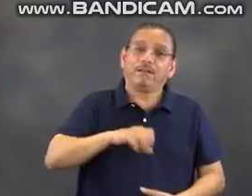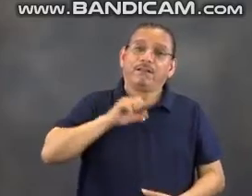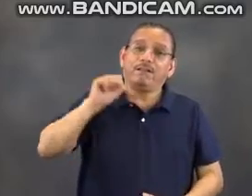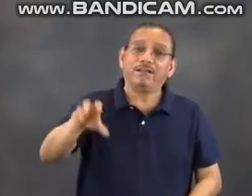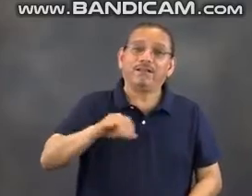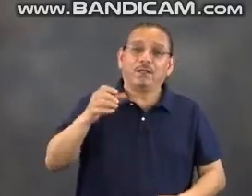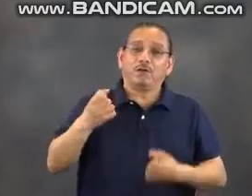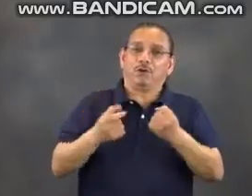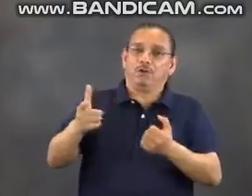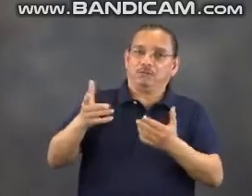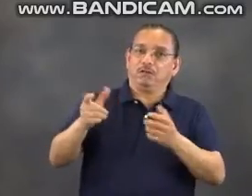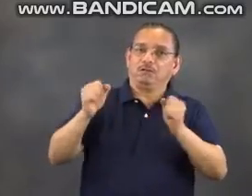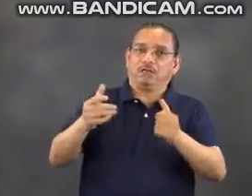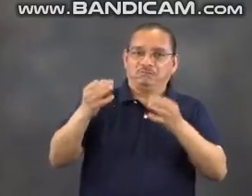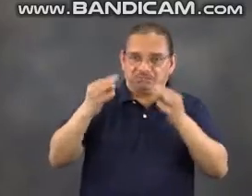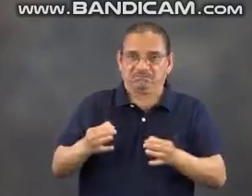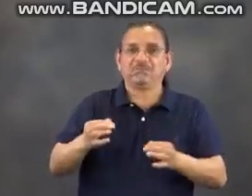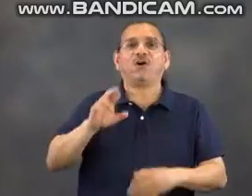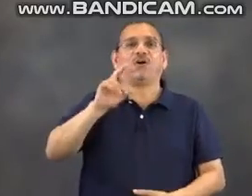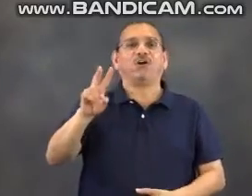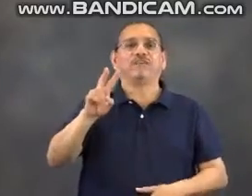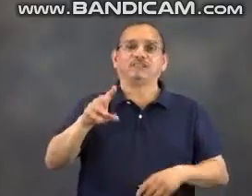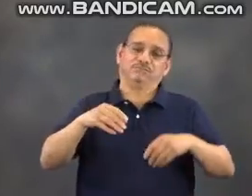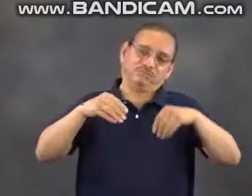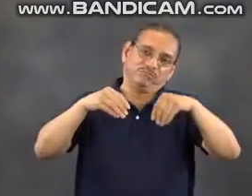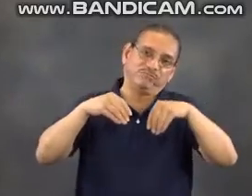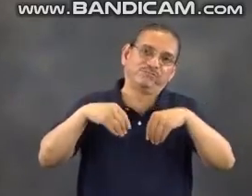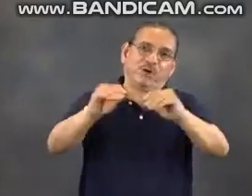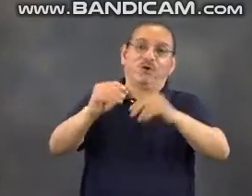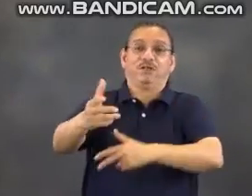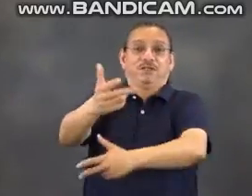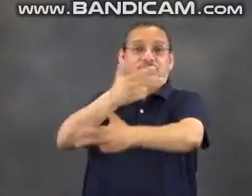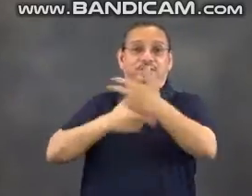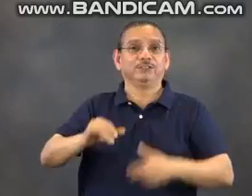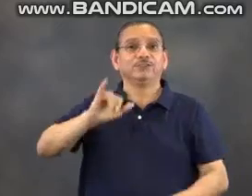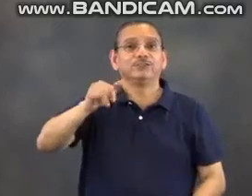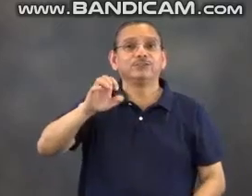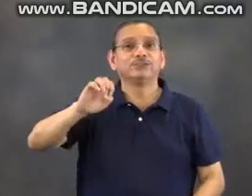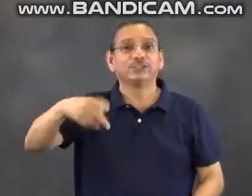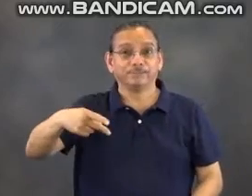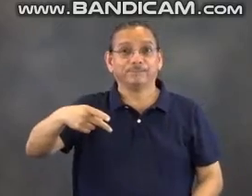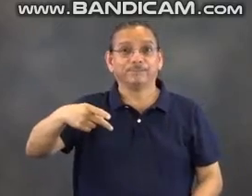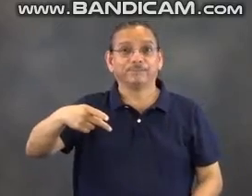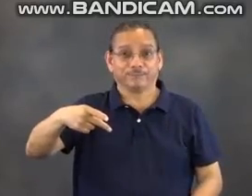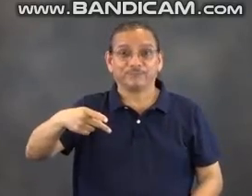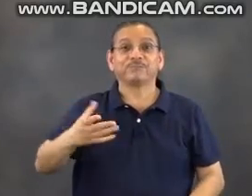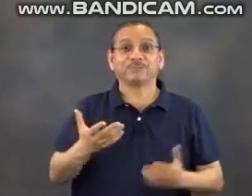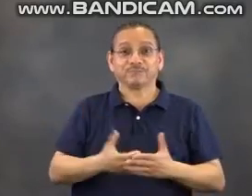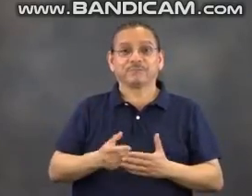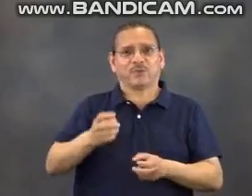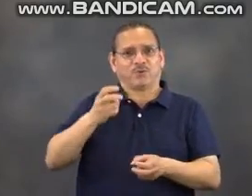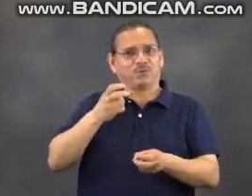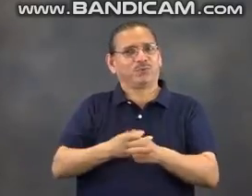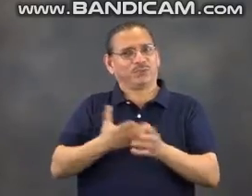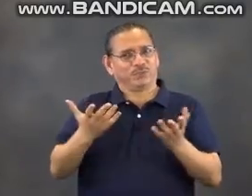That's because at 7 in the morning she usually has to take the car for her class. She drives our Jeep.